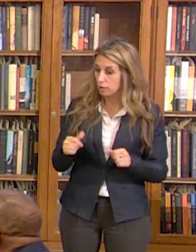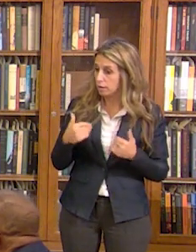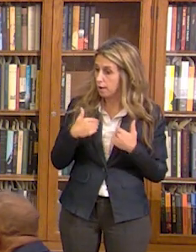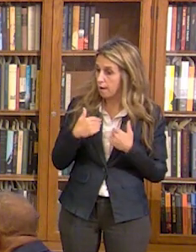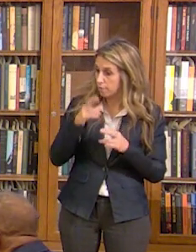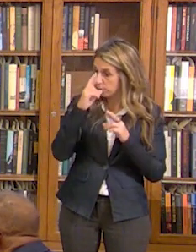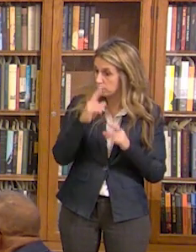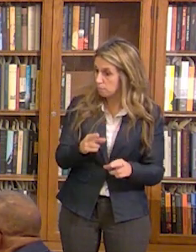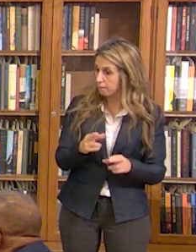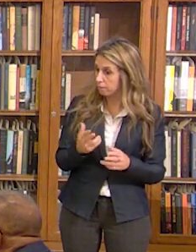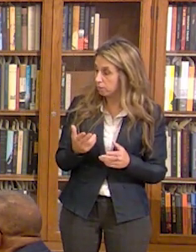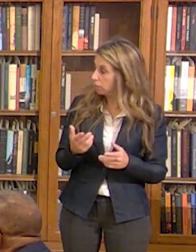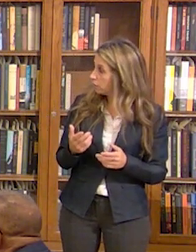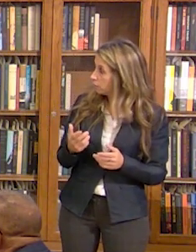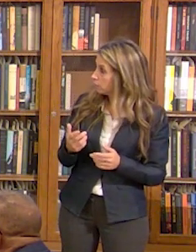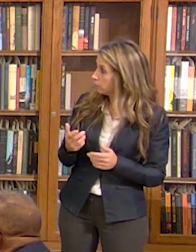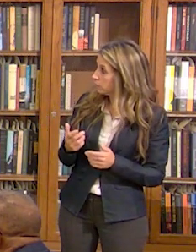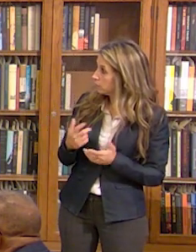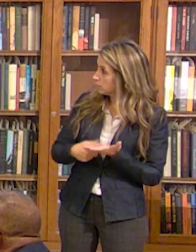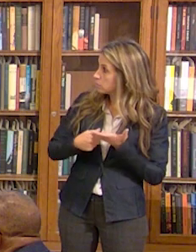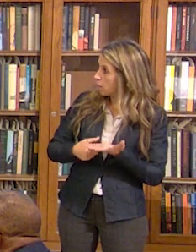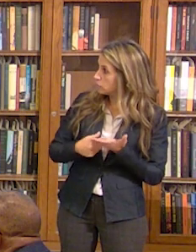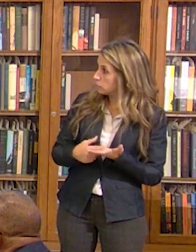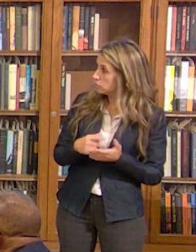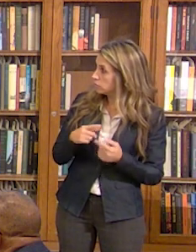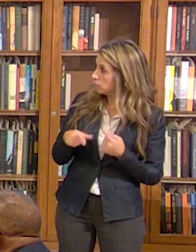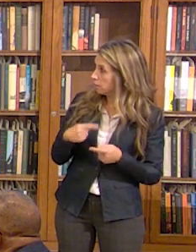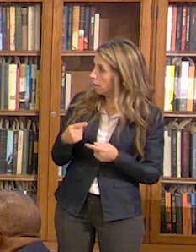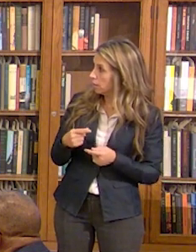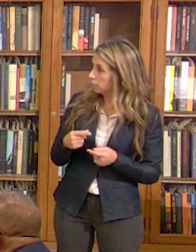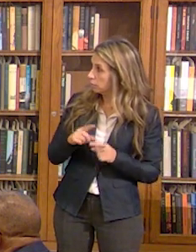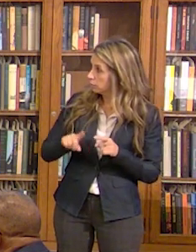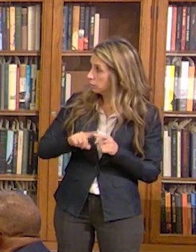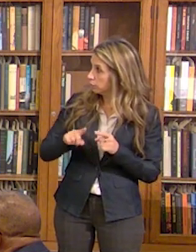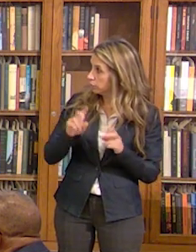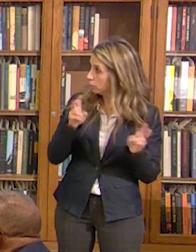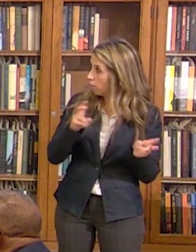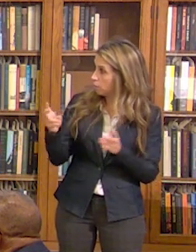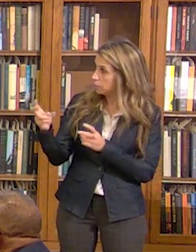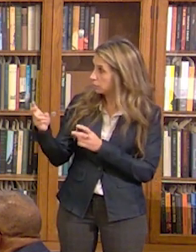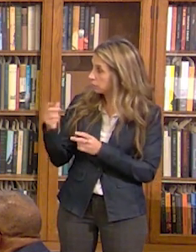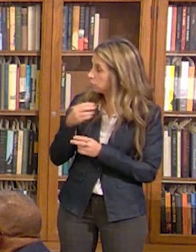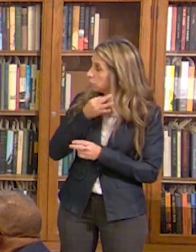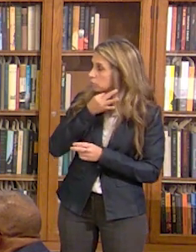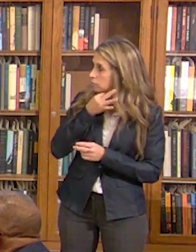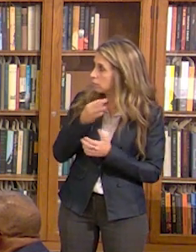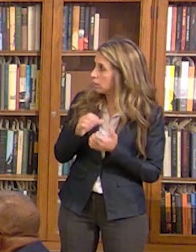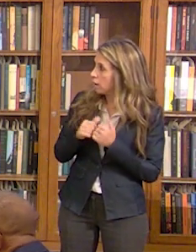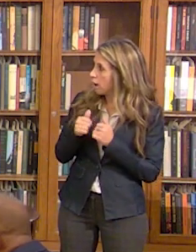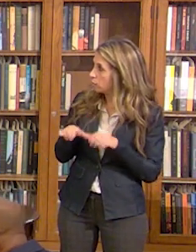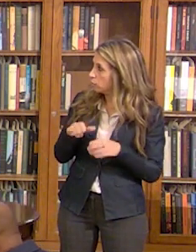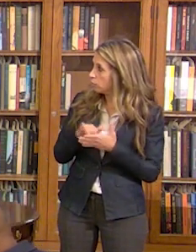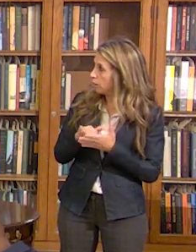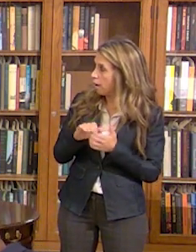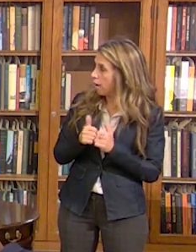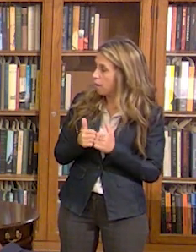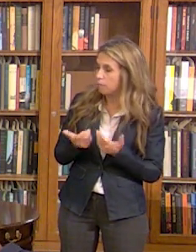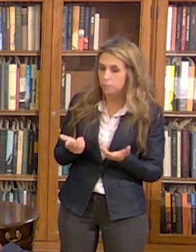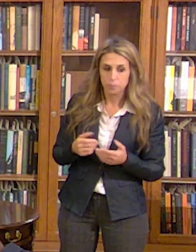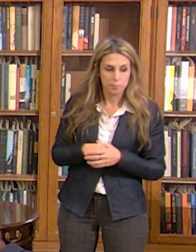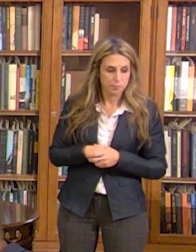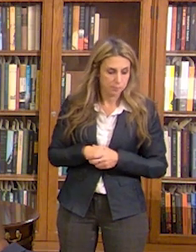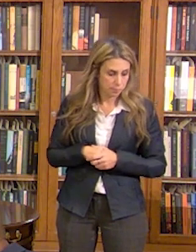have respectful discussions about different topics I'm curious how you you do